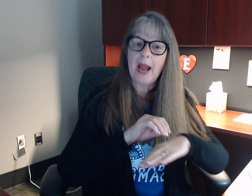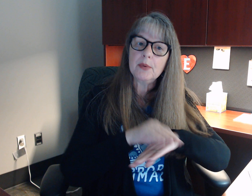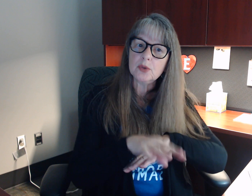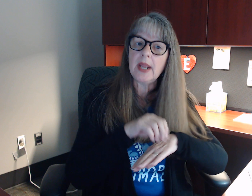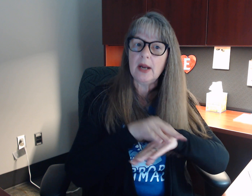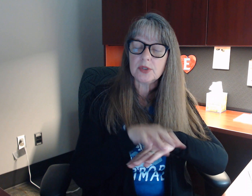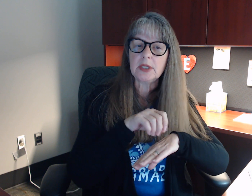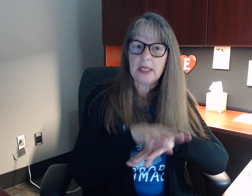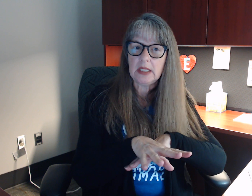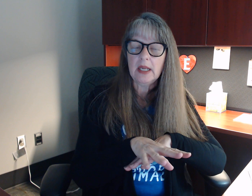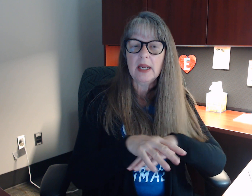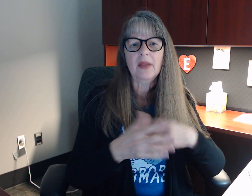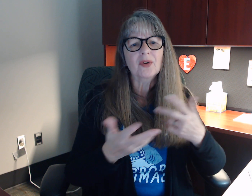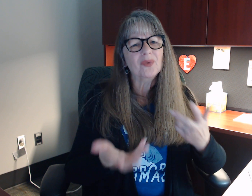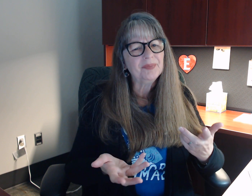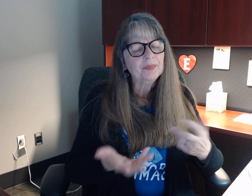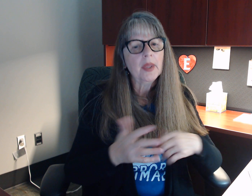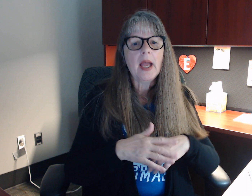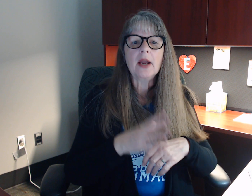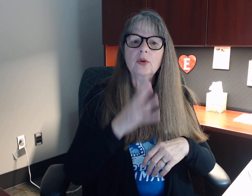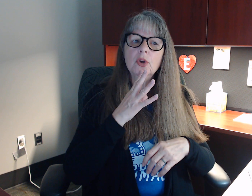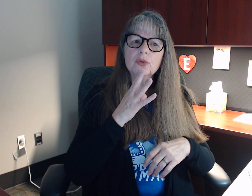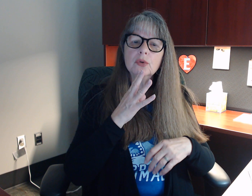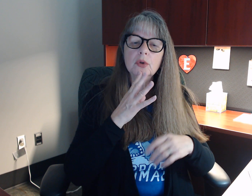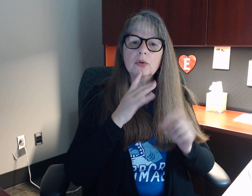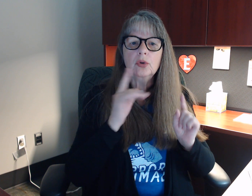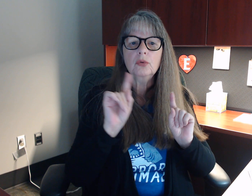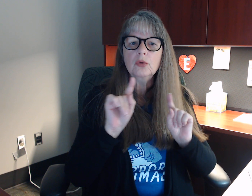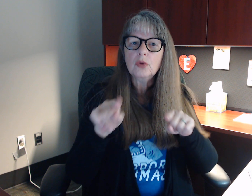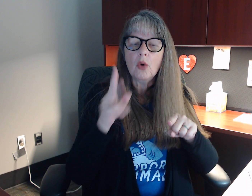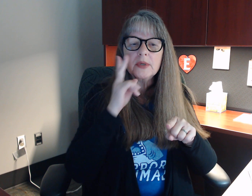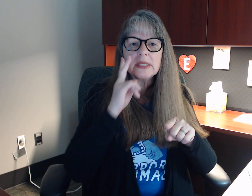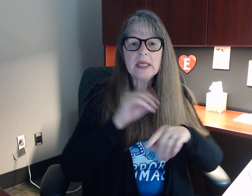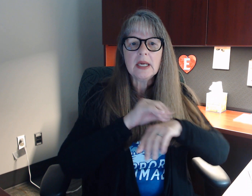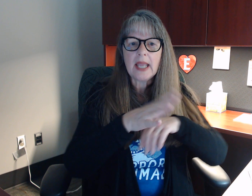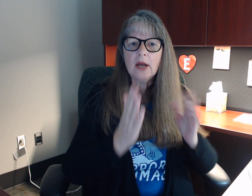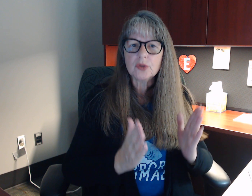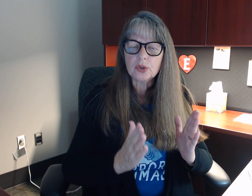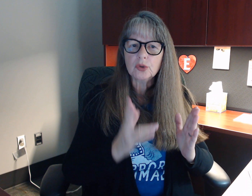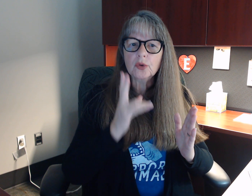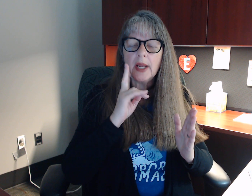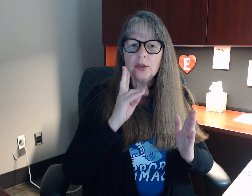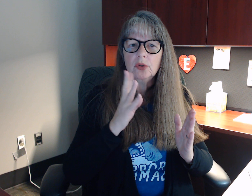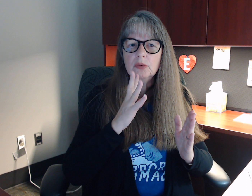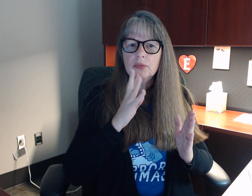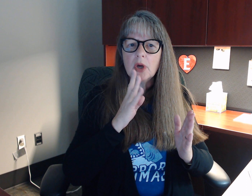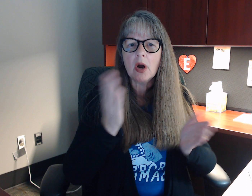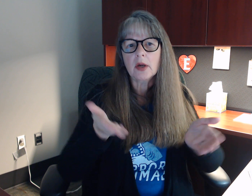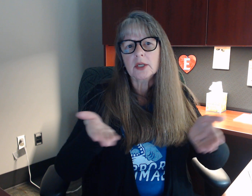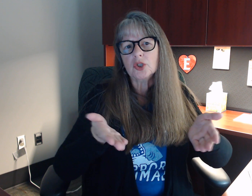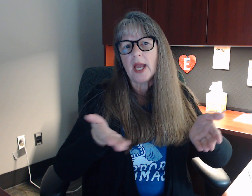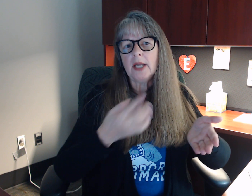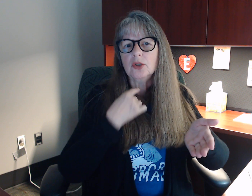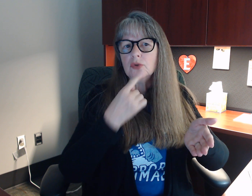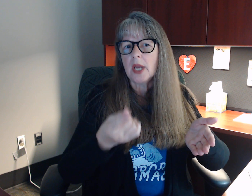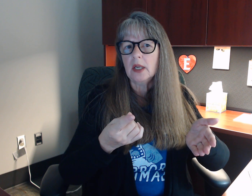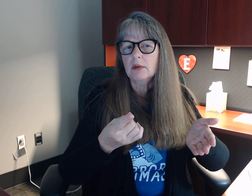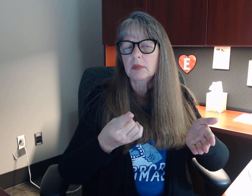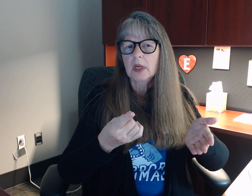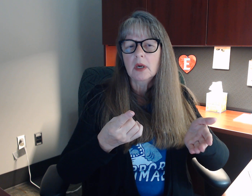would do counseling, and I go, you go and see a counselor and you talk and chat and you tell them